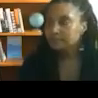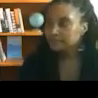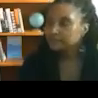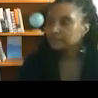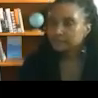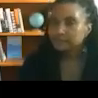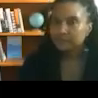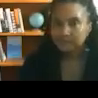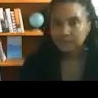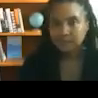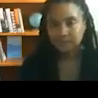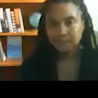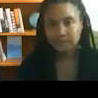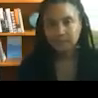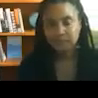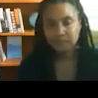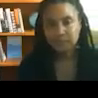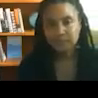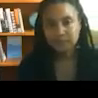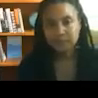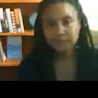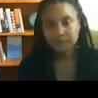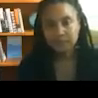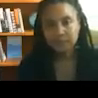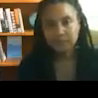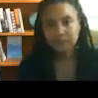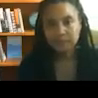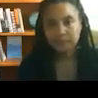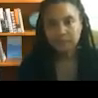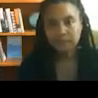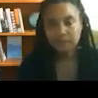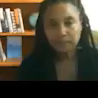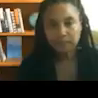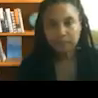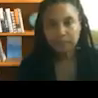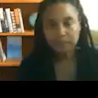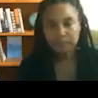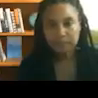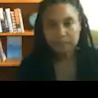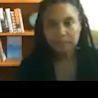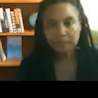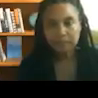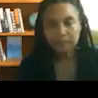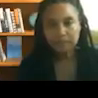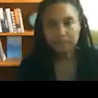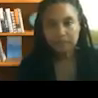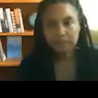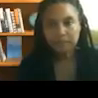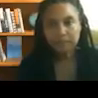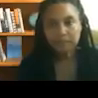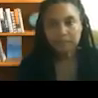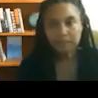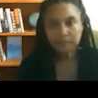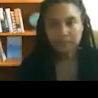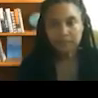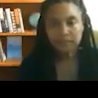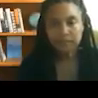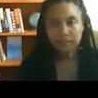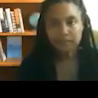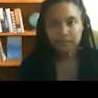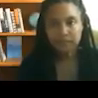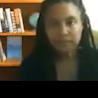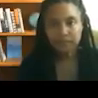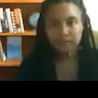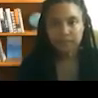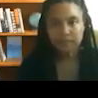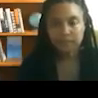Tanya will be involved in another session summarizing interventions that have been done with students who are